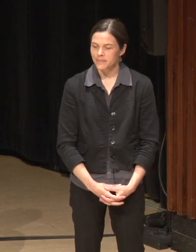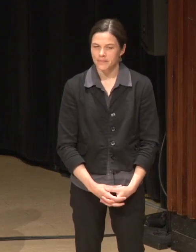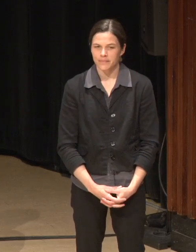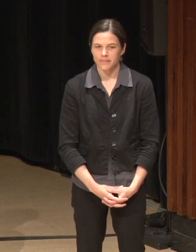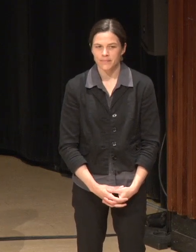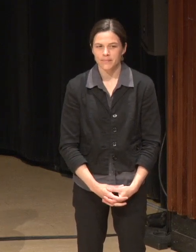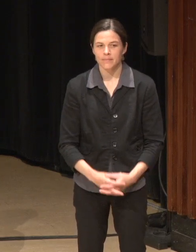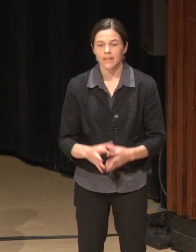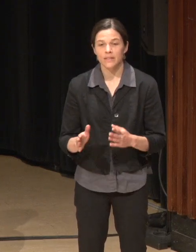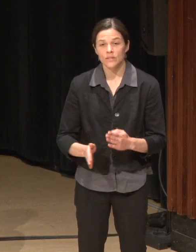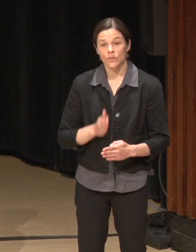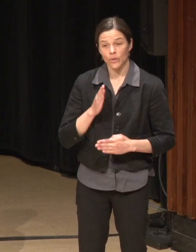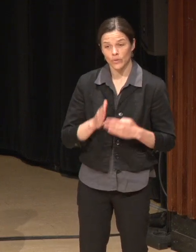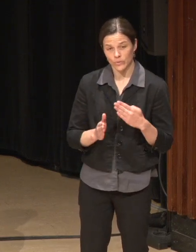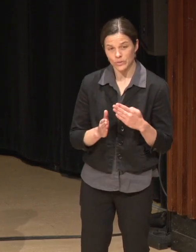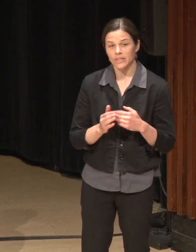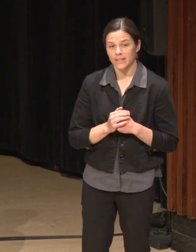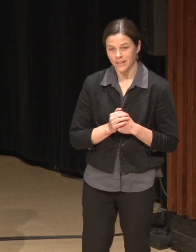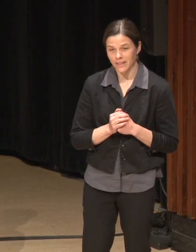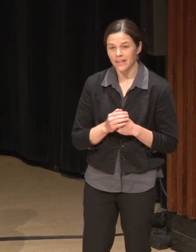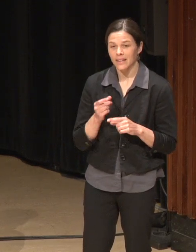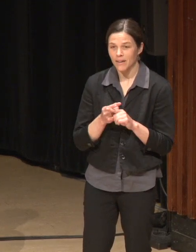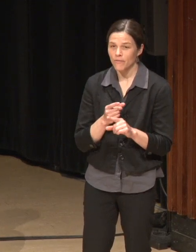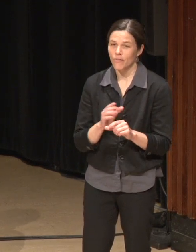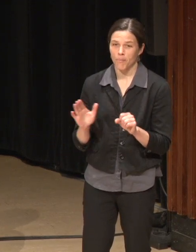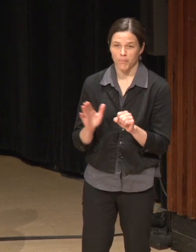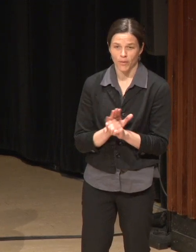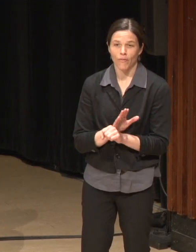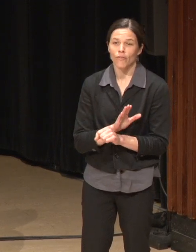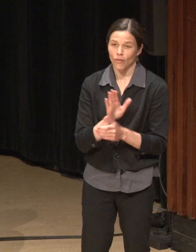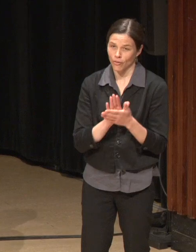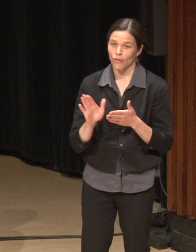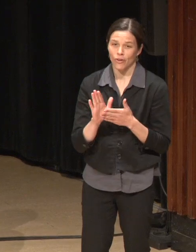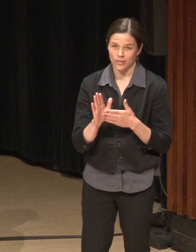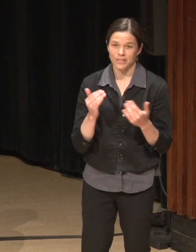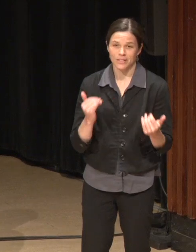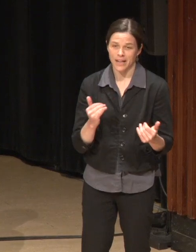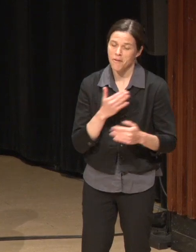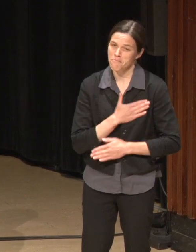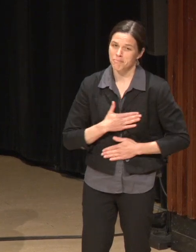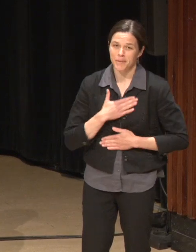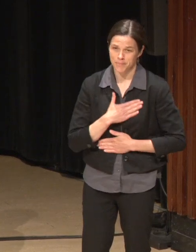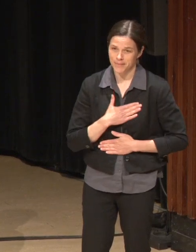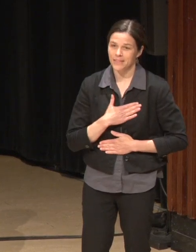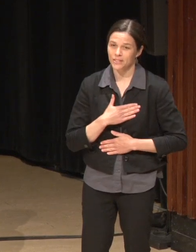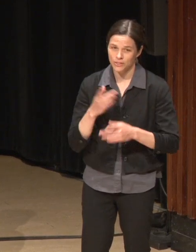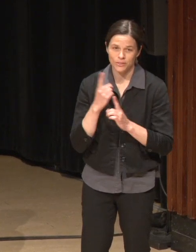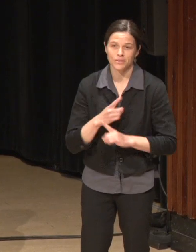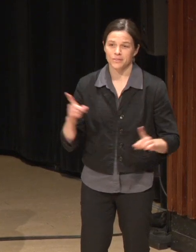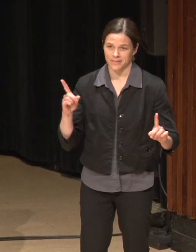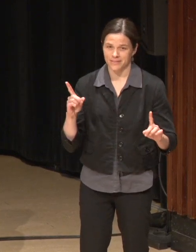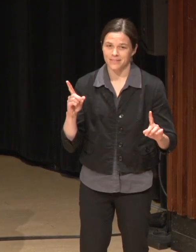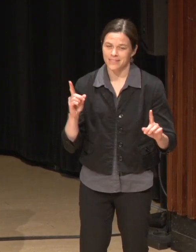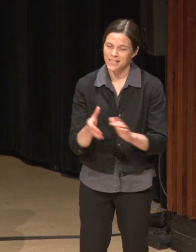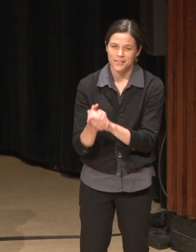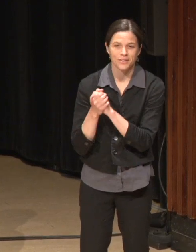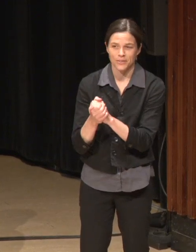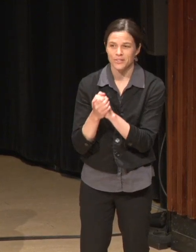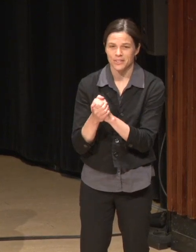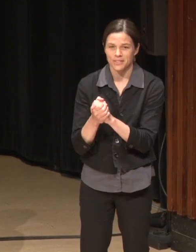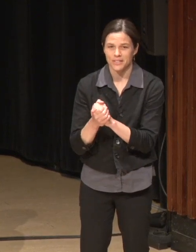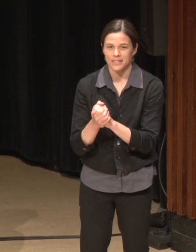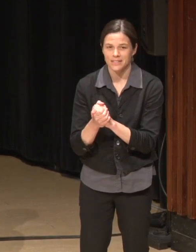So in conclusion, and on behalf of the entire college, it gives me great pleasure to say to our graduates,